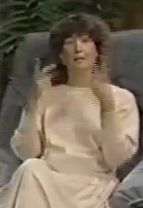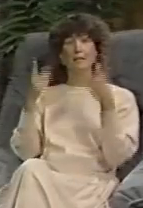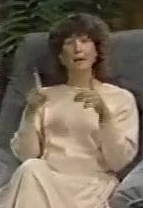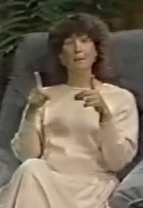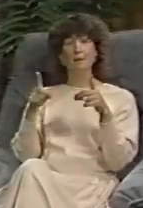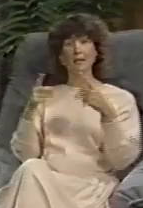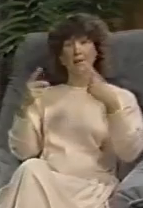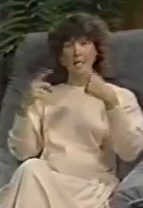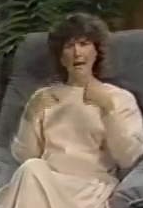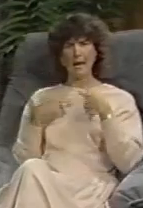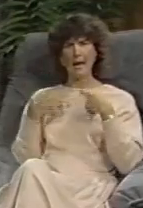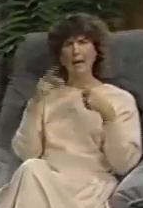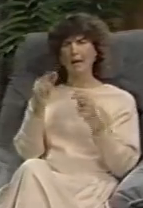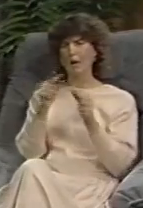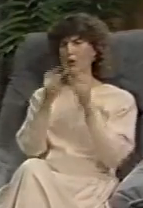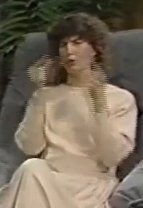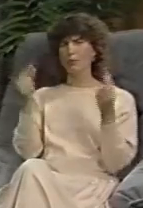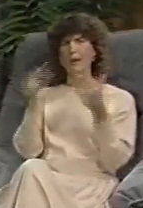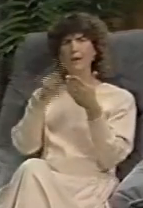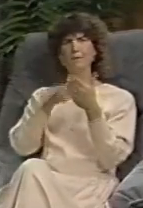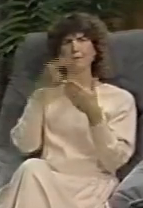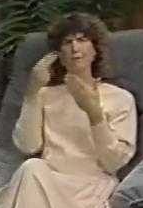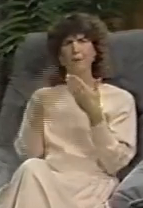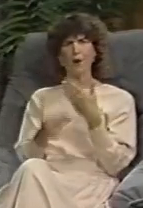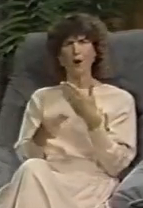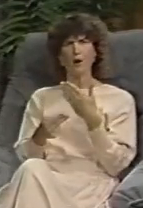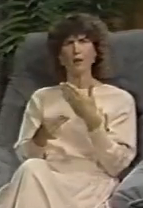Humpty Dumpty had a great fall.